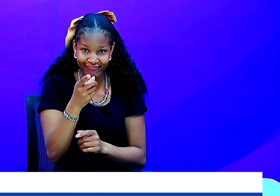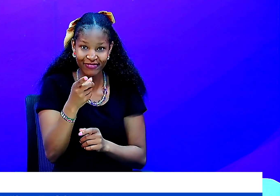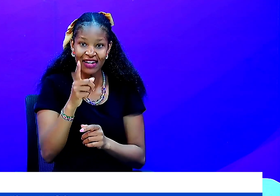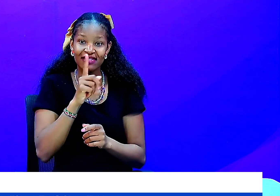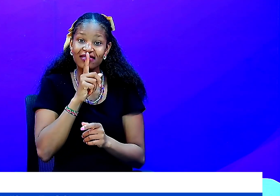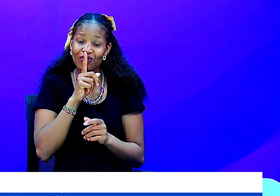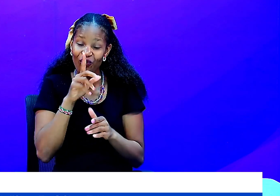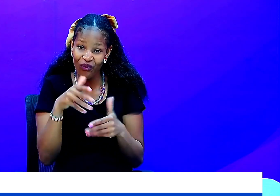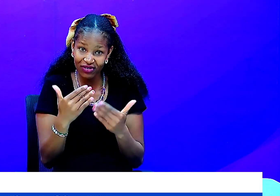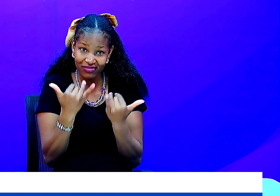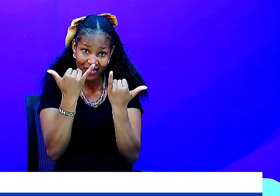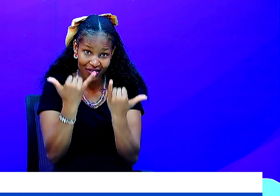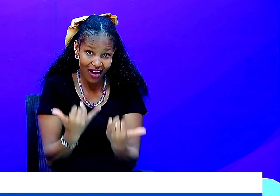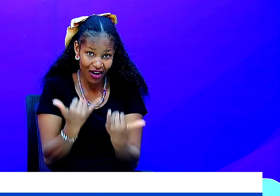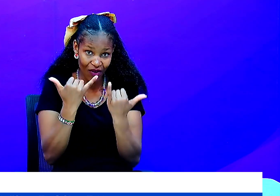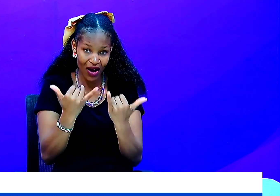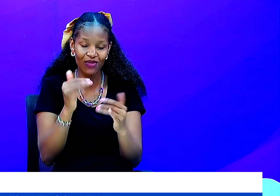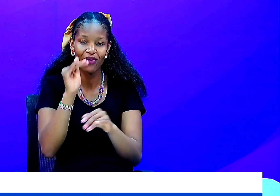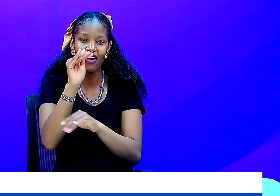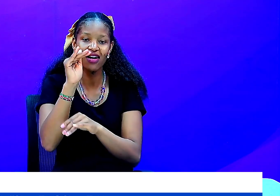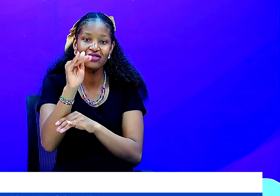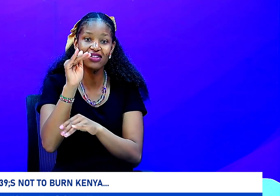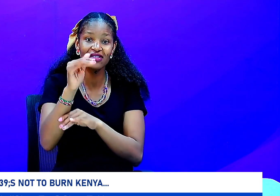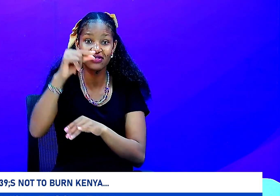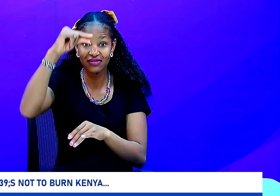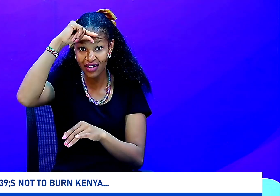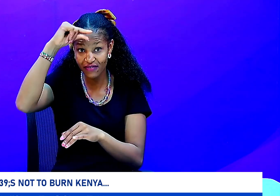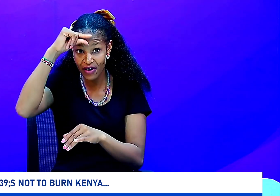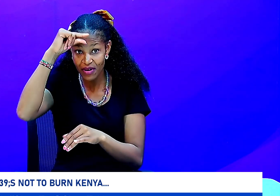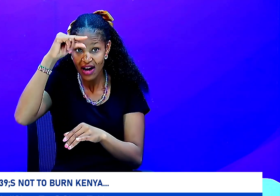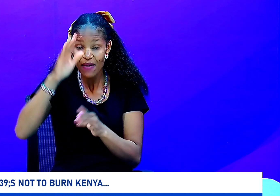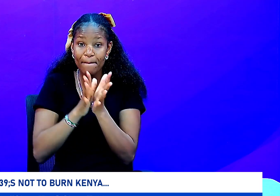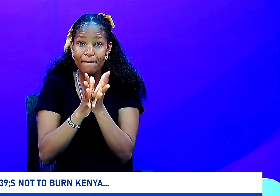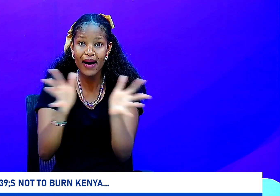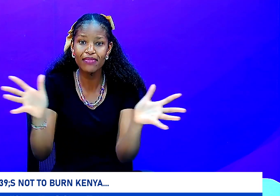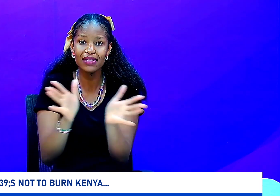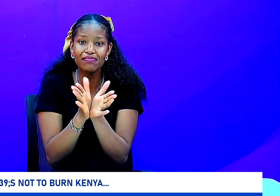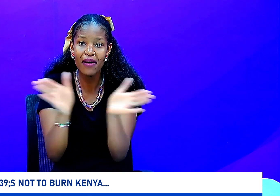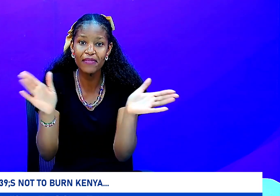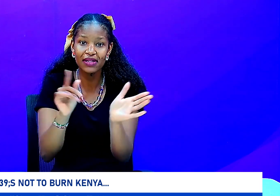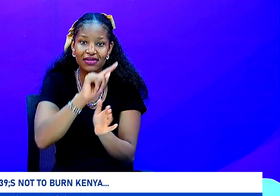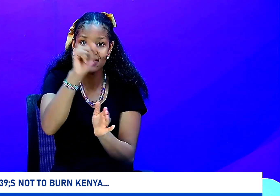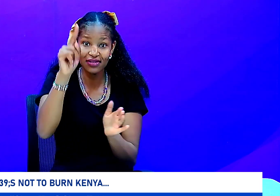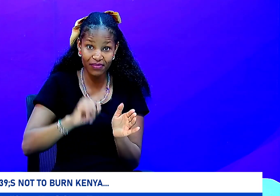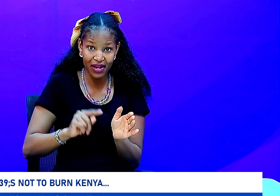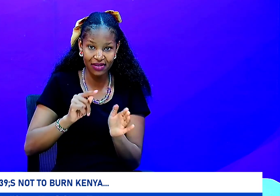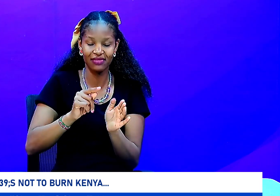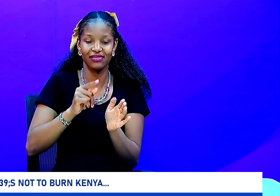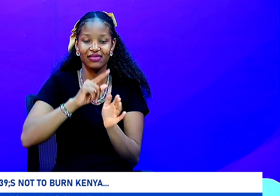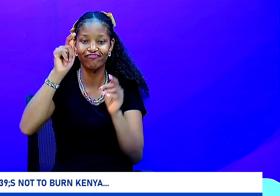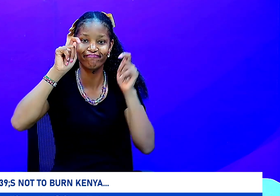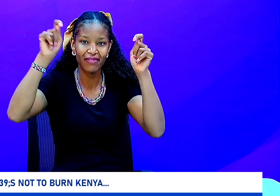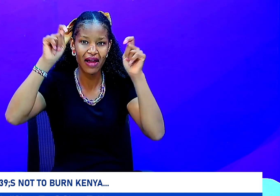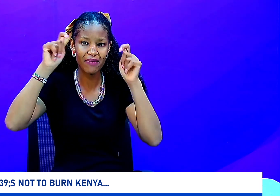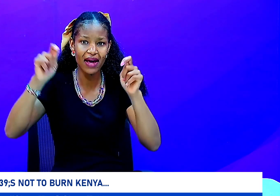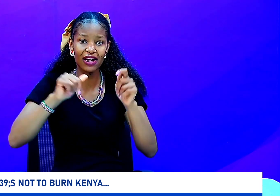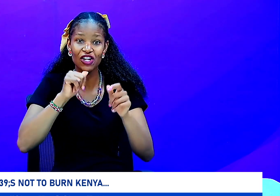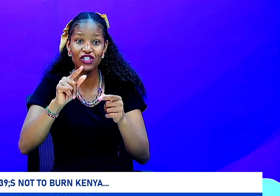President William Samoei Ruto has now asked the Generation Z protesters not to destroy the nation by